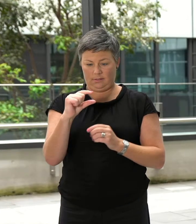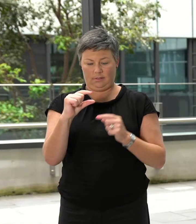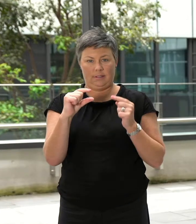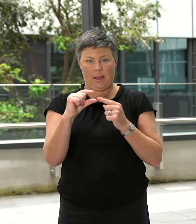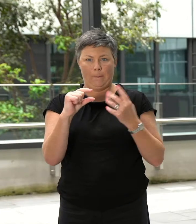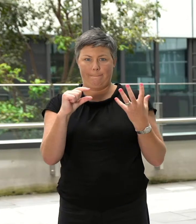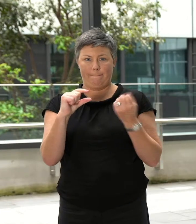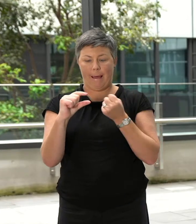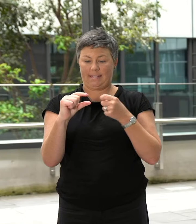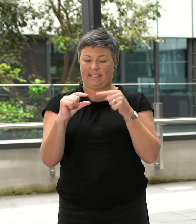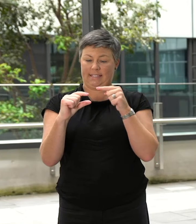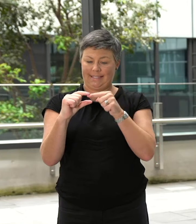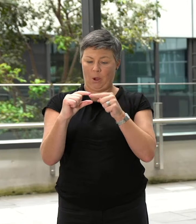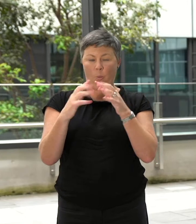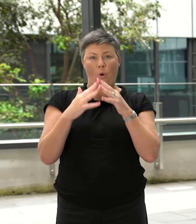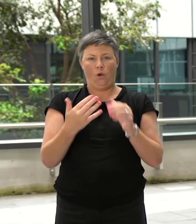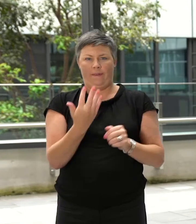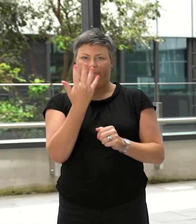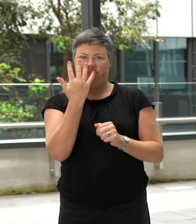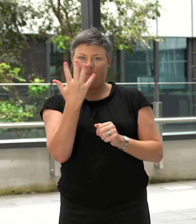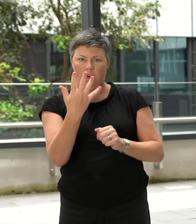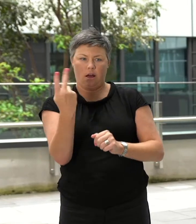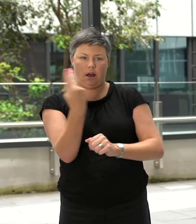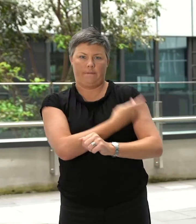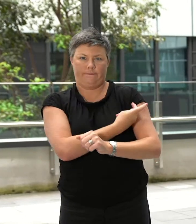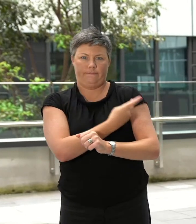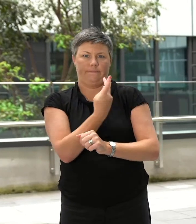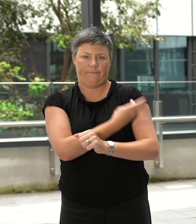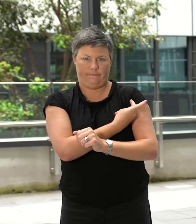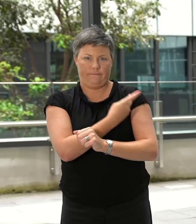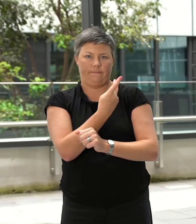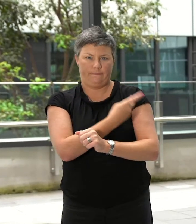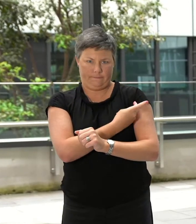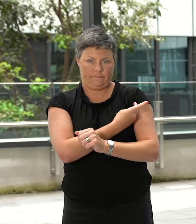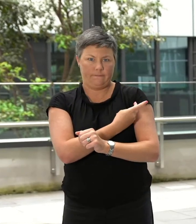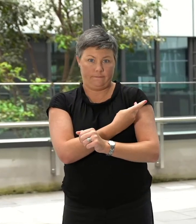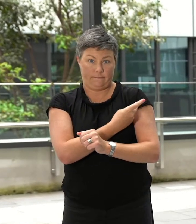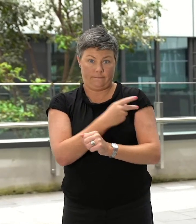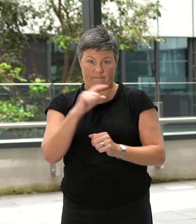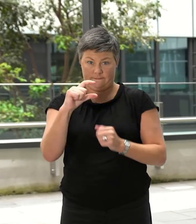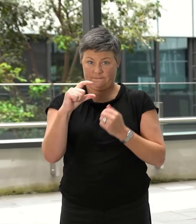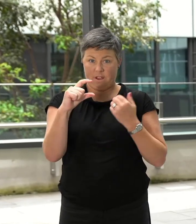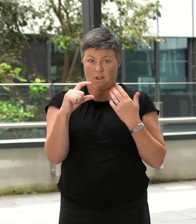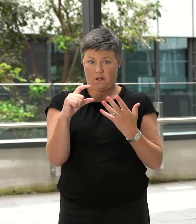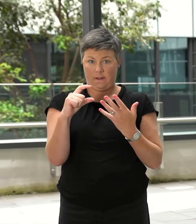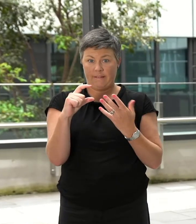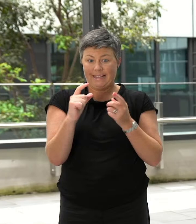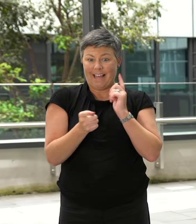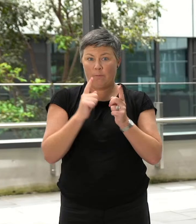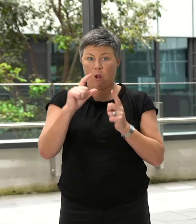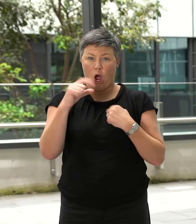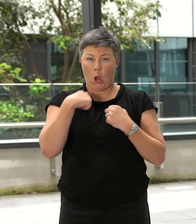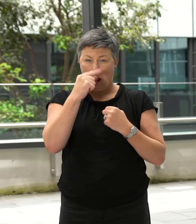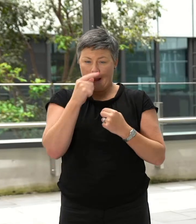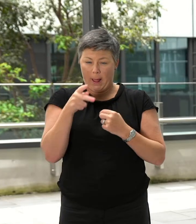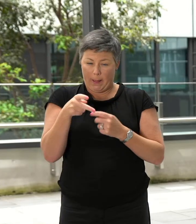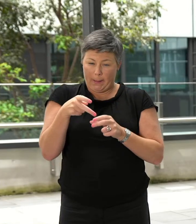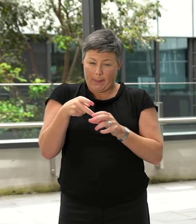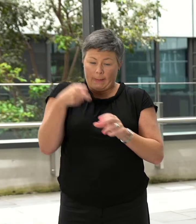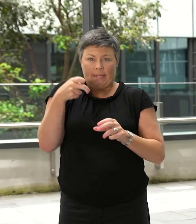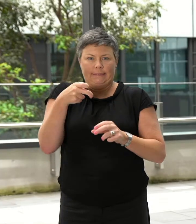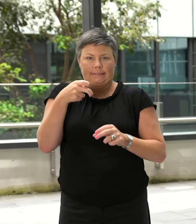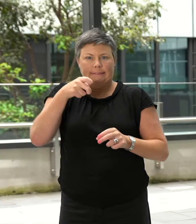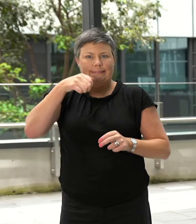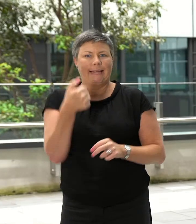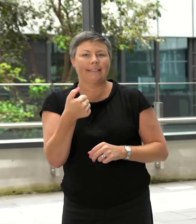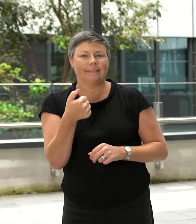5 doses out of every vial. We've been very fortunate, and in many cases we've got a 6th dose out of those vials. Now at the end